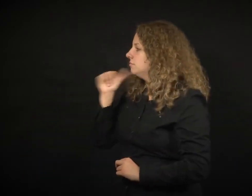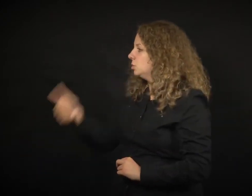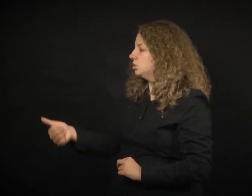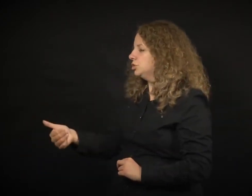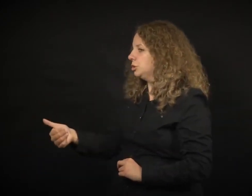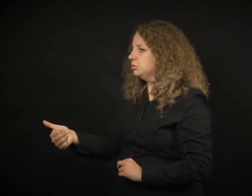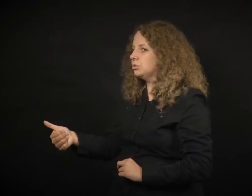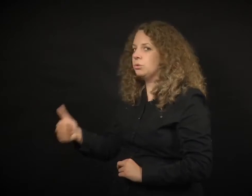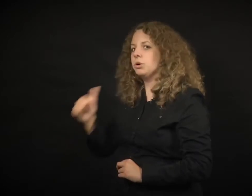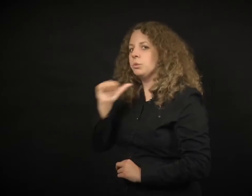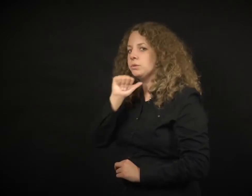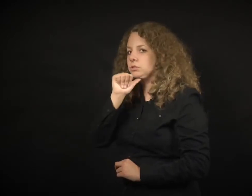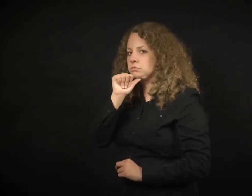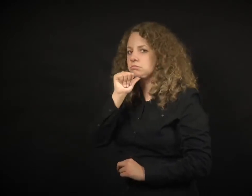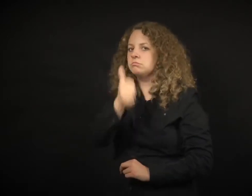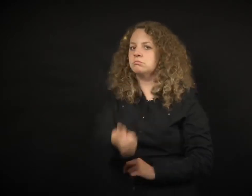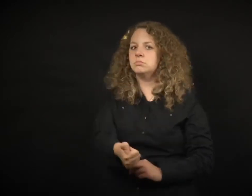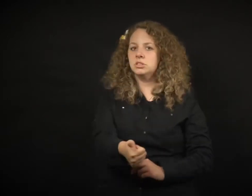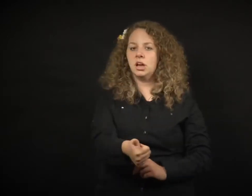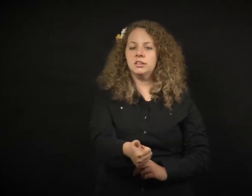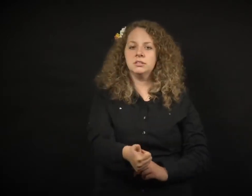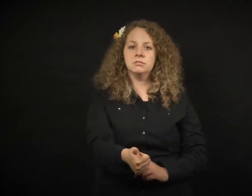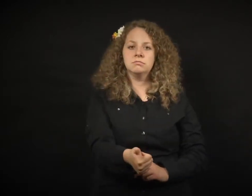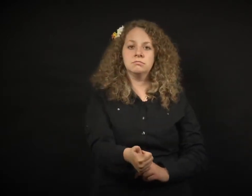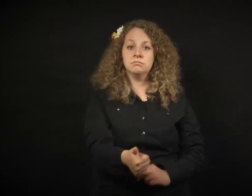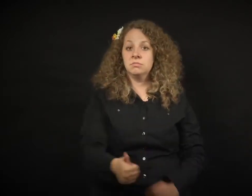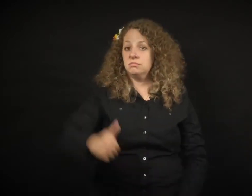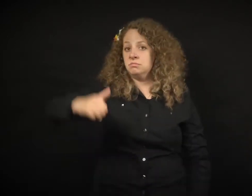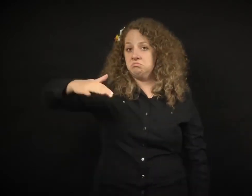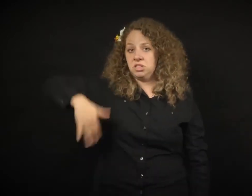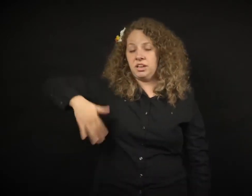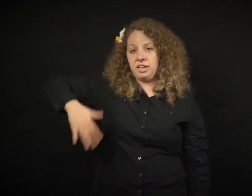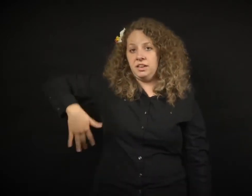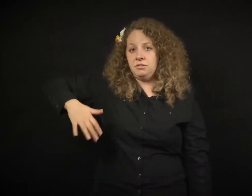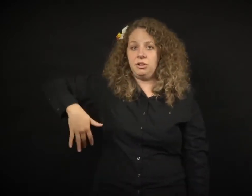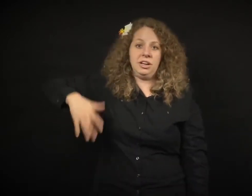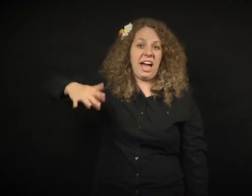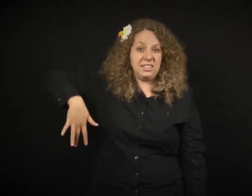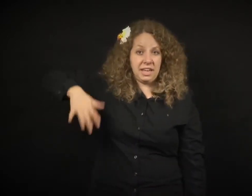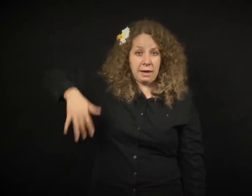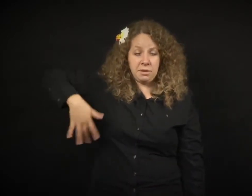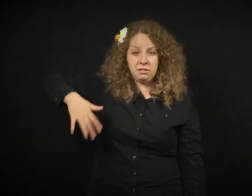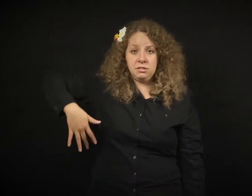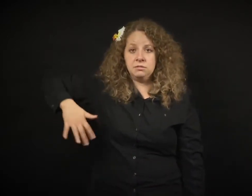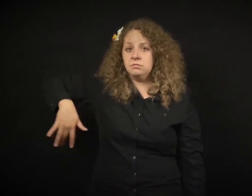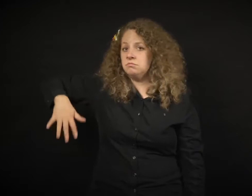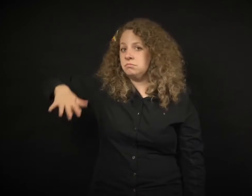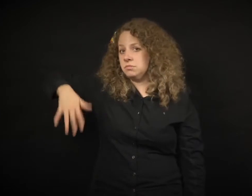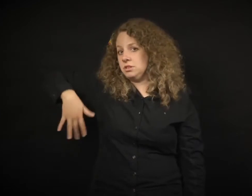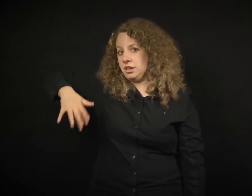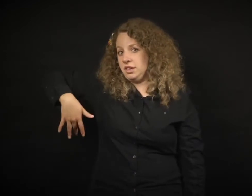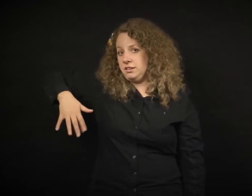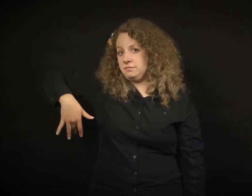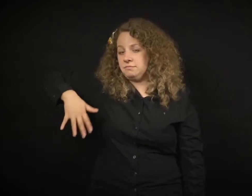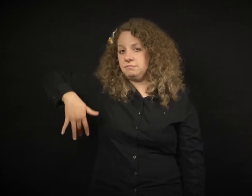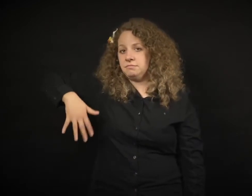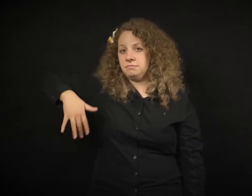Or don't or won't. Not. Not yet, or it hasn't happened. Not yet.